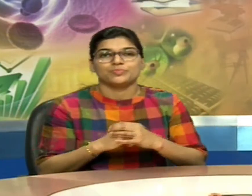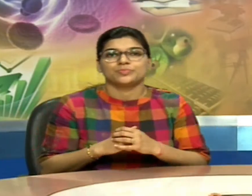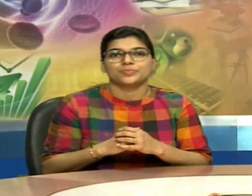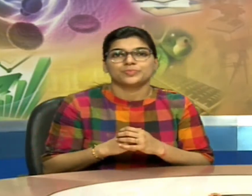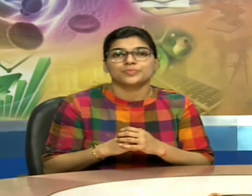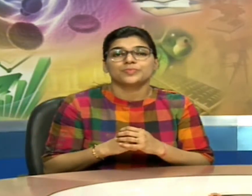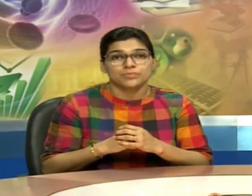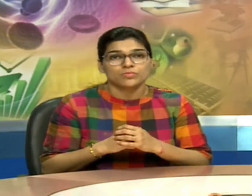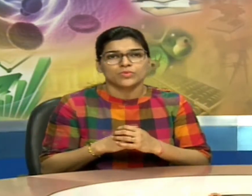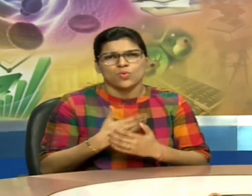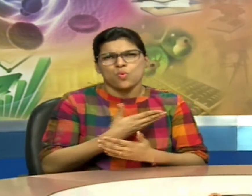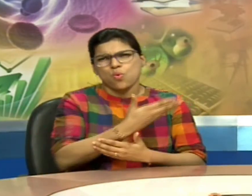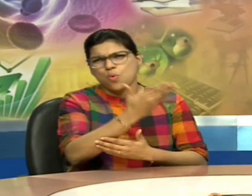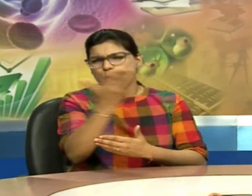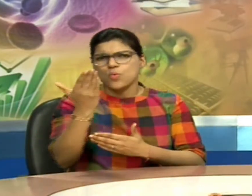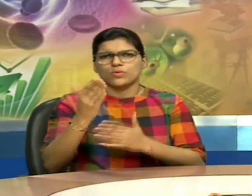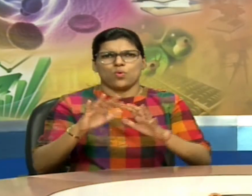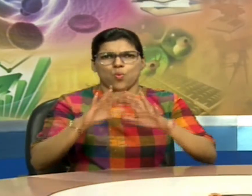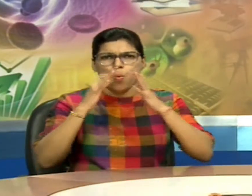Now we have only one earth.